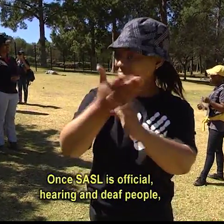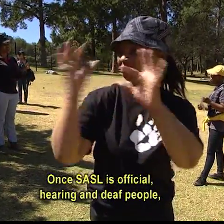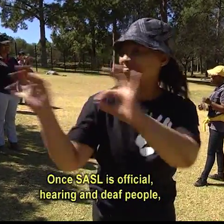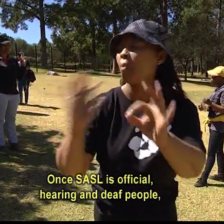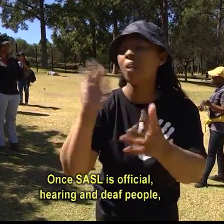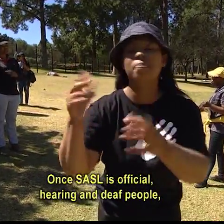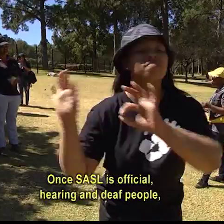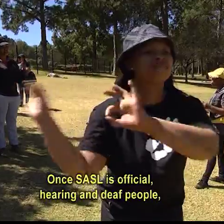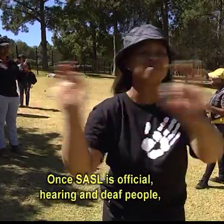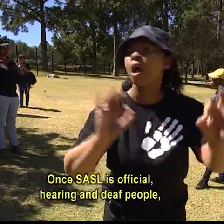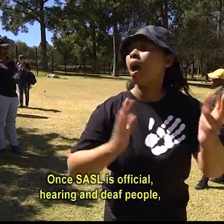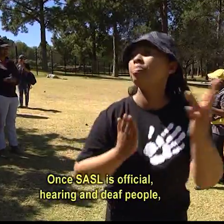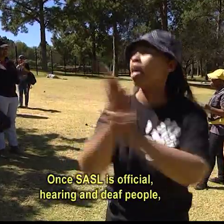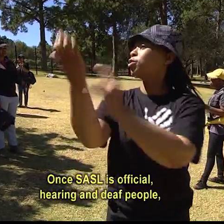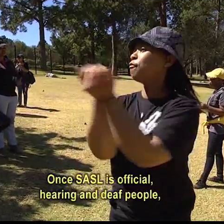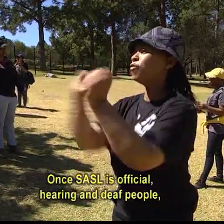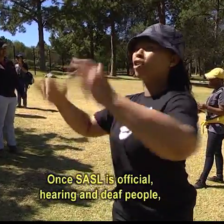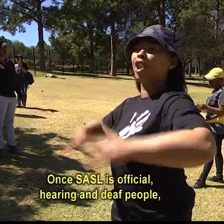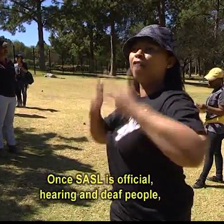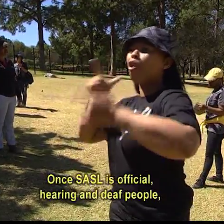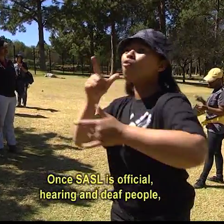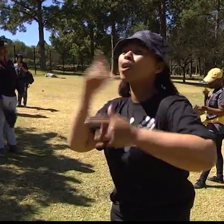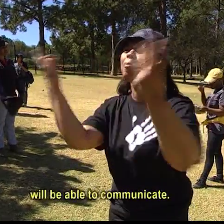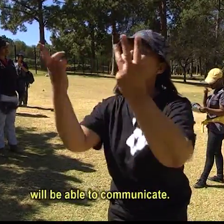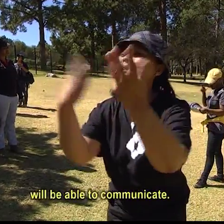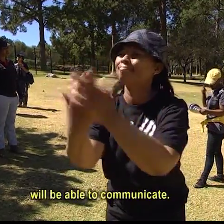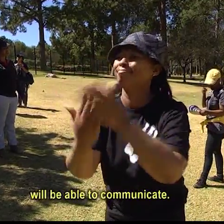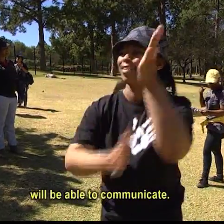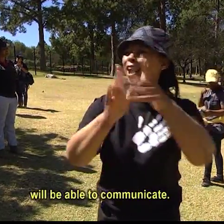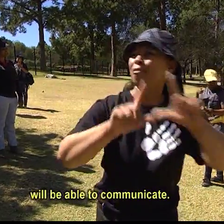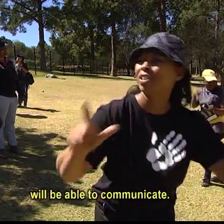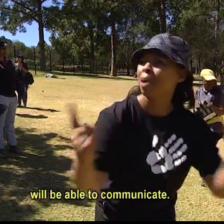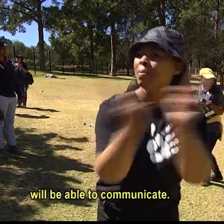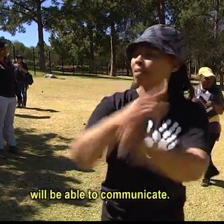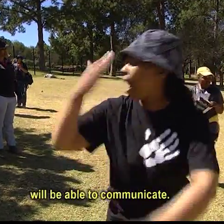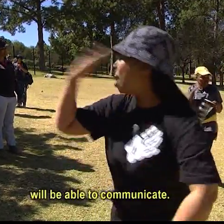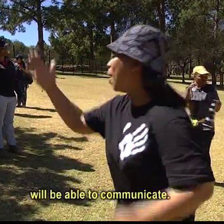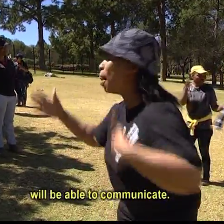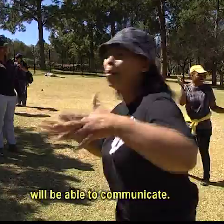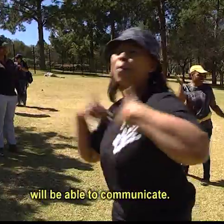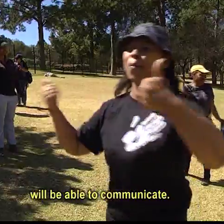Once South African Sign Language is official, hearing and deaf people will be able to communicate.